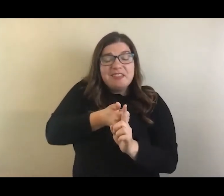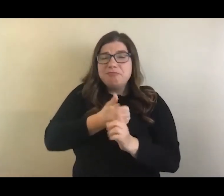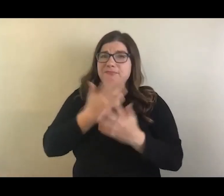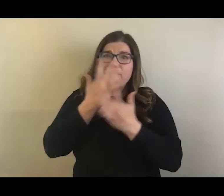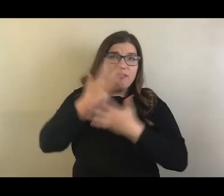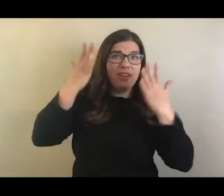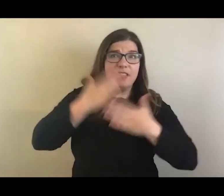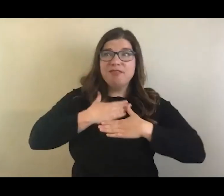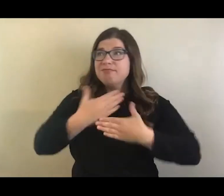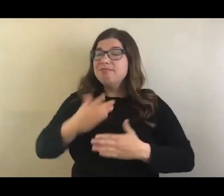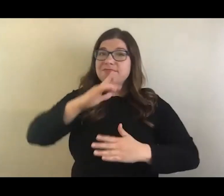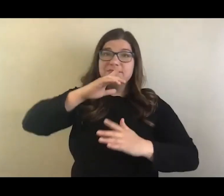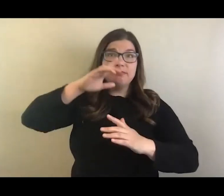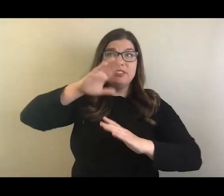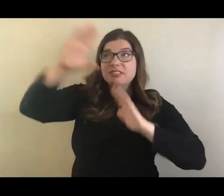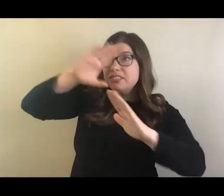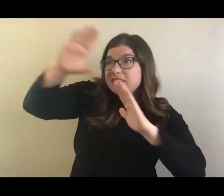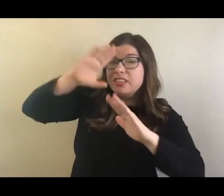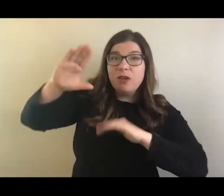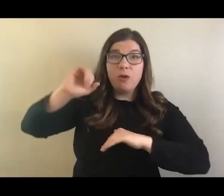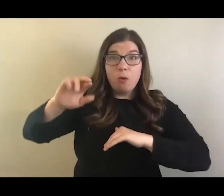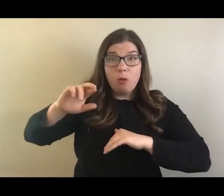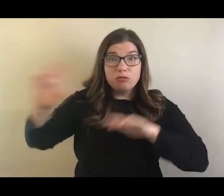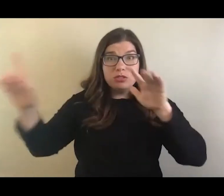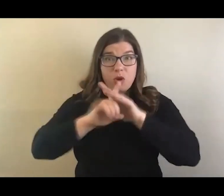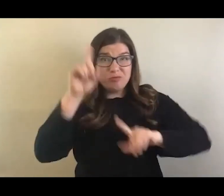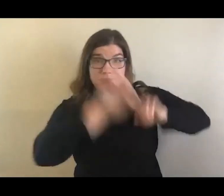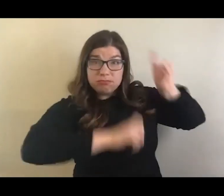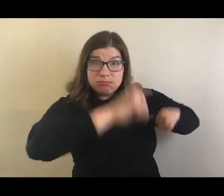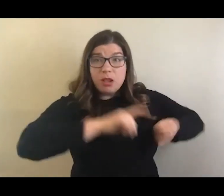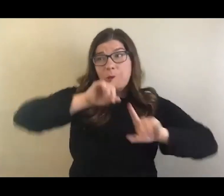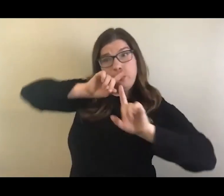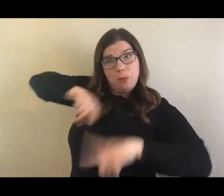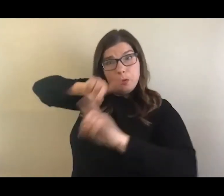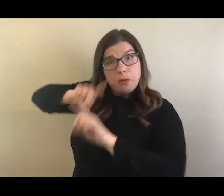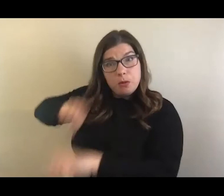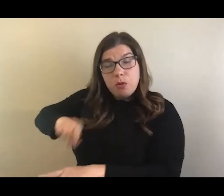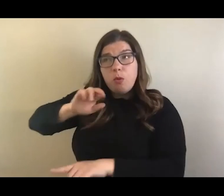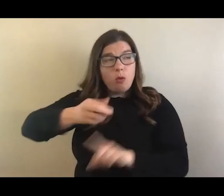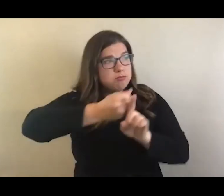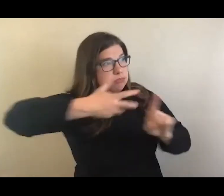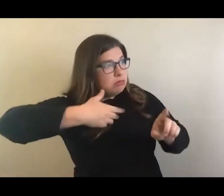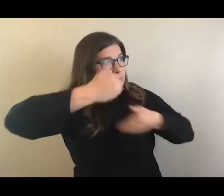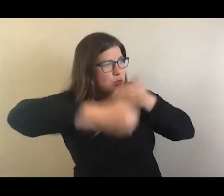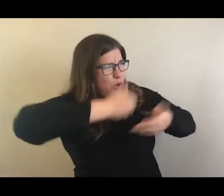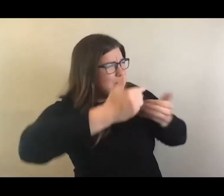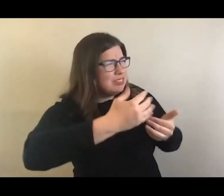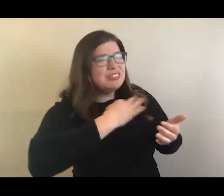They are very helpful in answering general questions and working with students to help them understand processes and procedures.